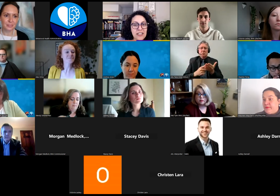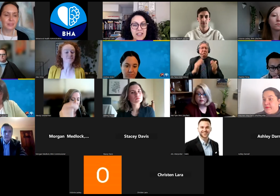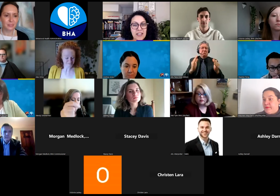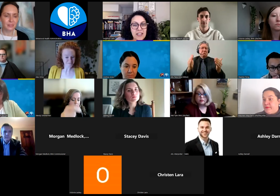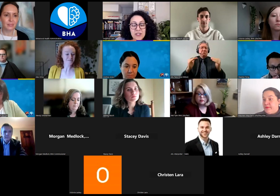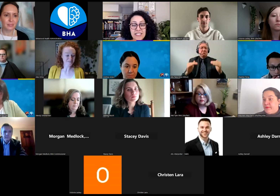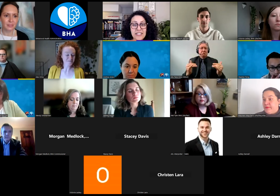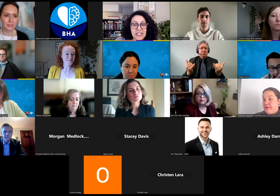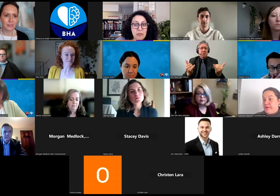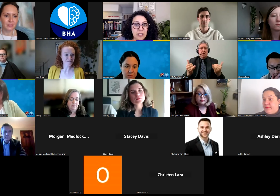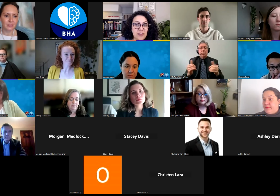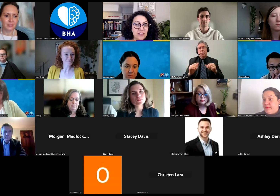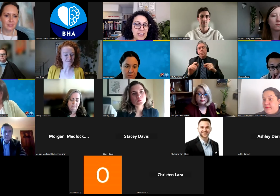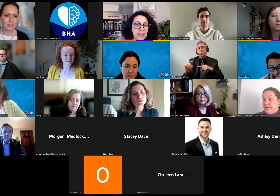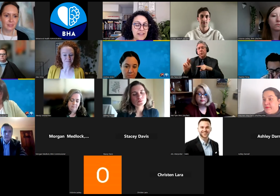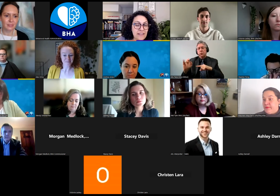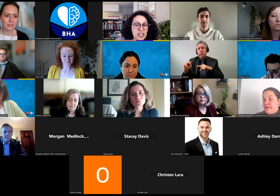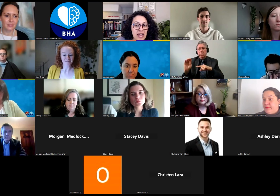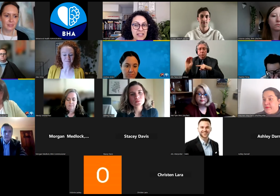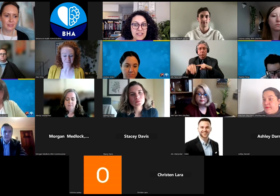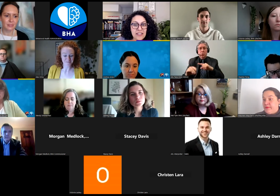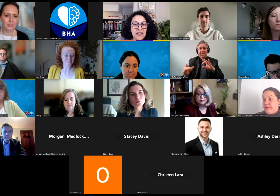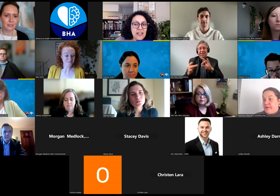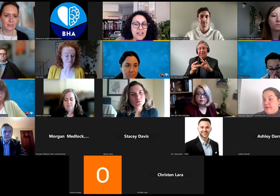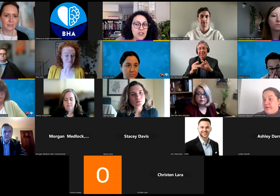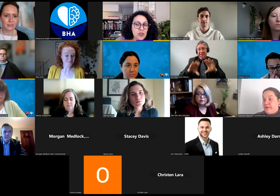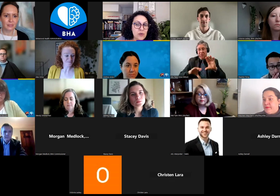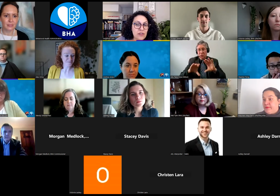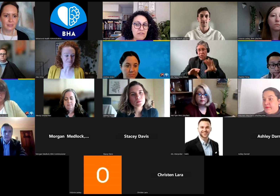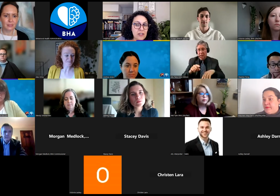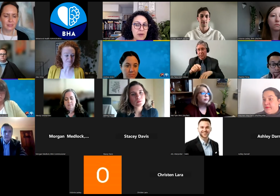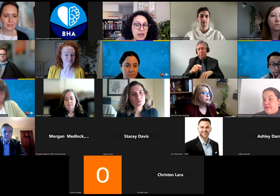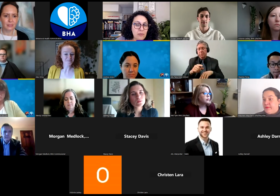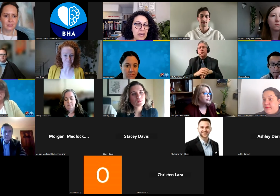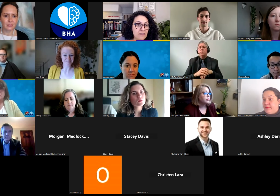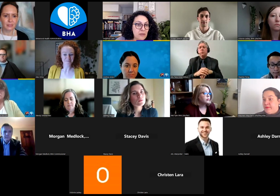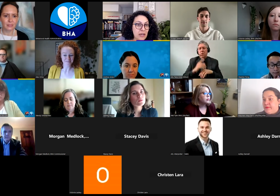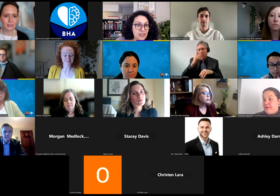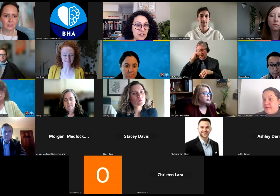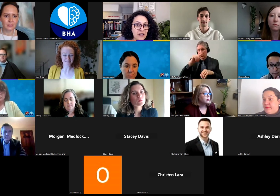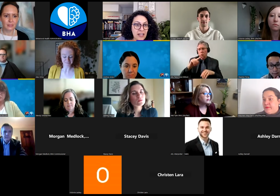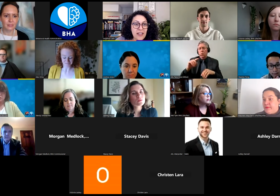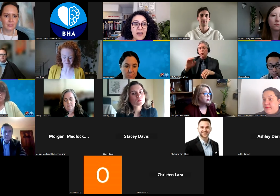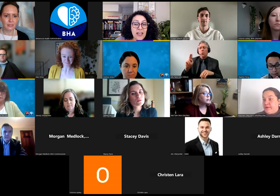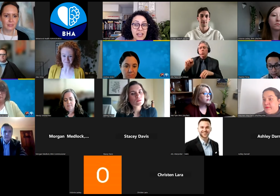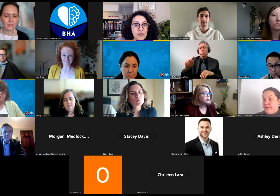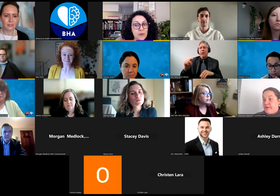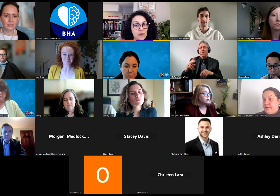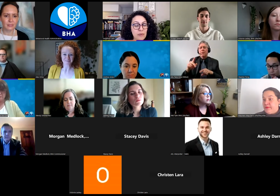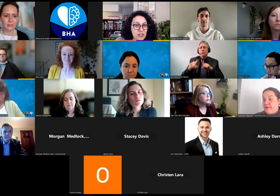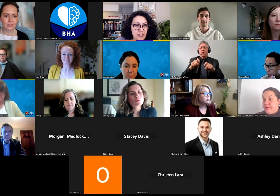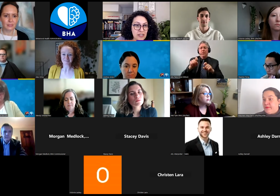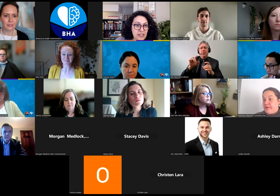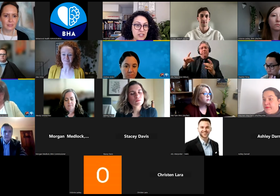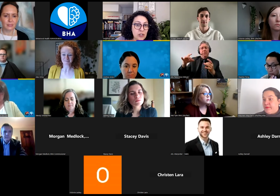on. Tristan did put the link in the chat to the OwnPath feedback survey, and we